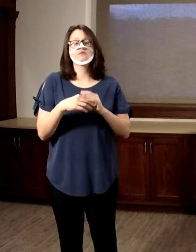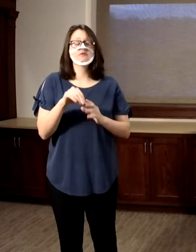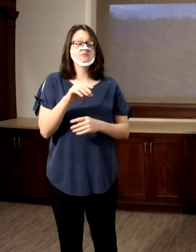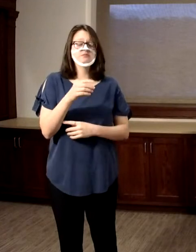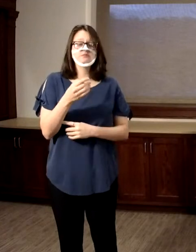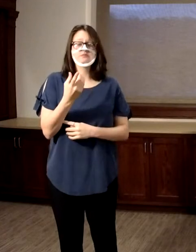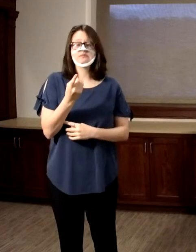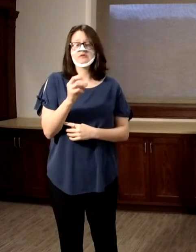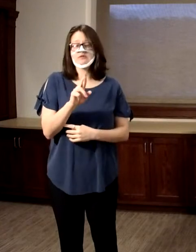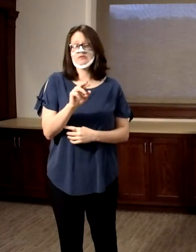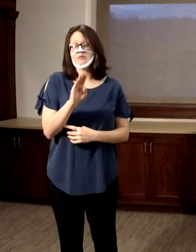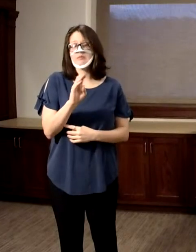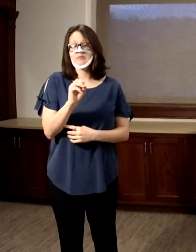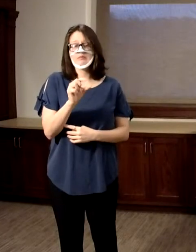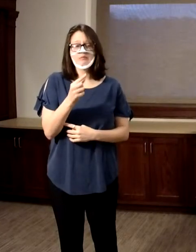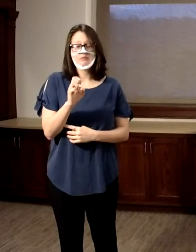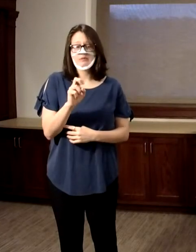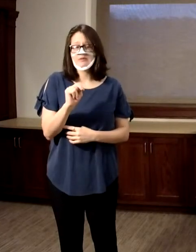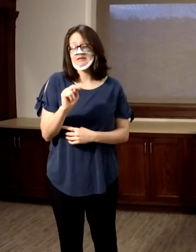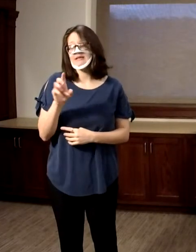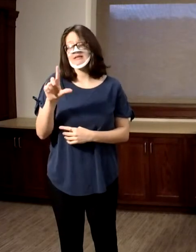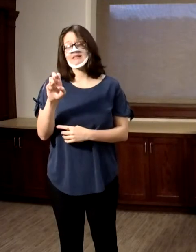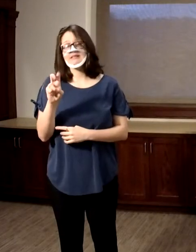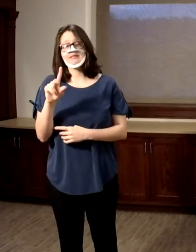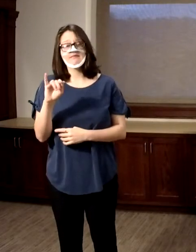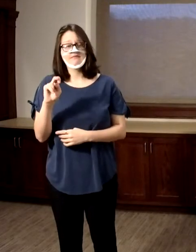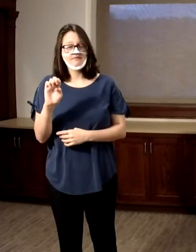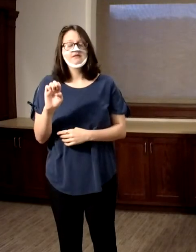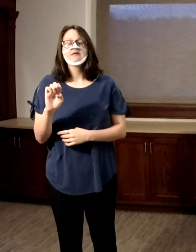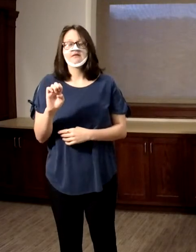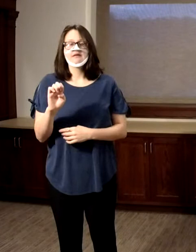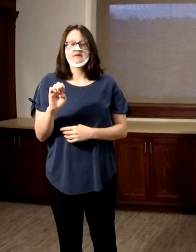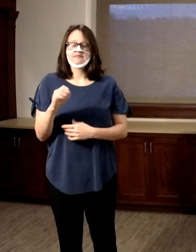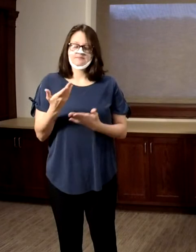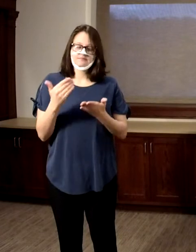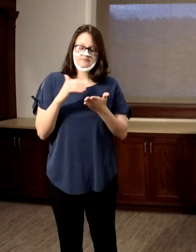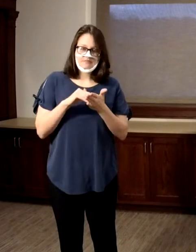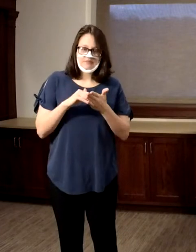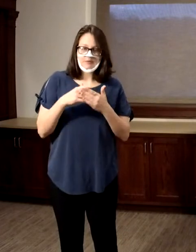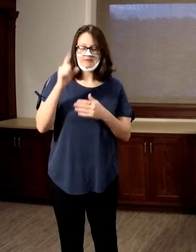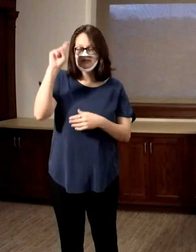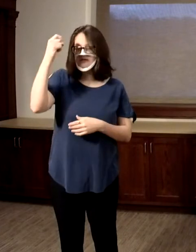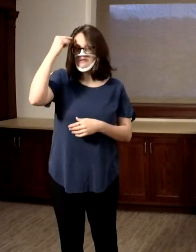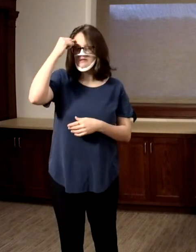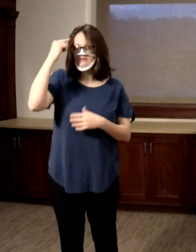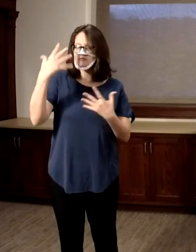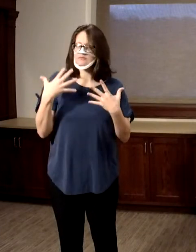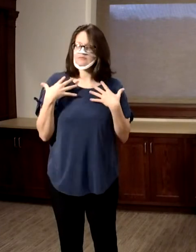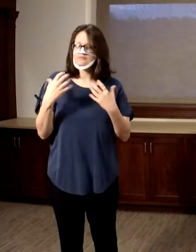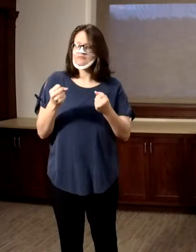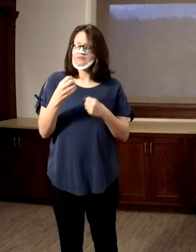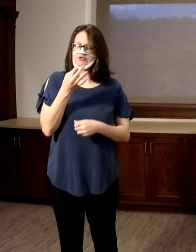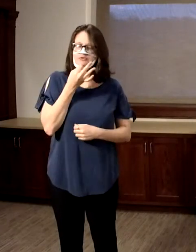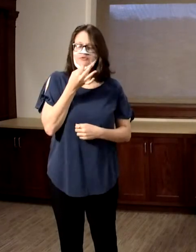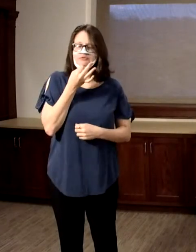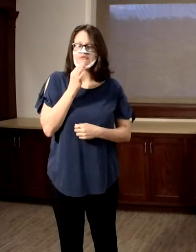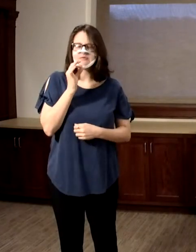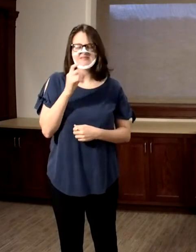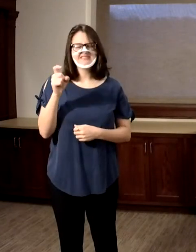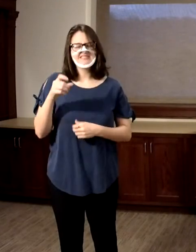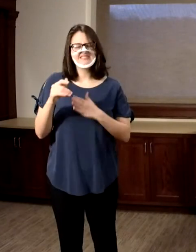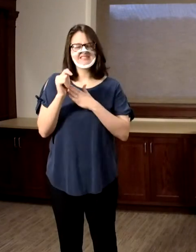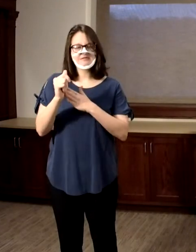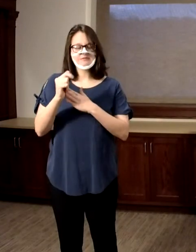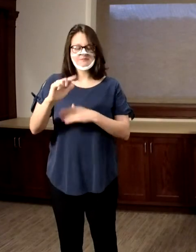many others have given. We wish, again, the governor very speedy recovery. I hope he's doing okay. We need his leadership. And now let me turn it over